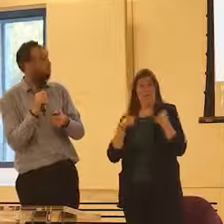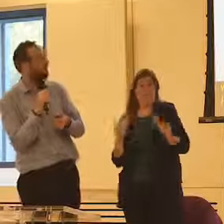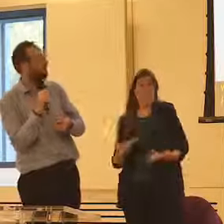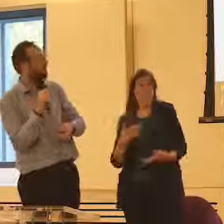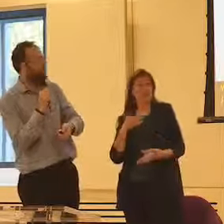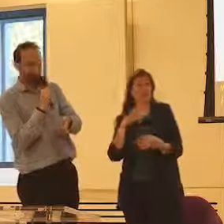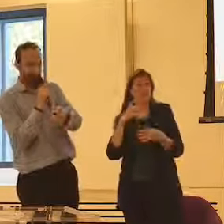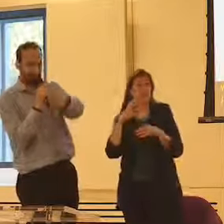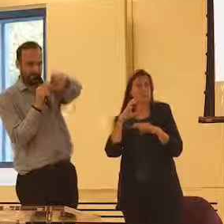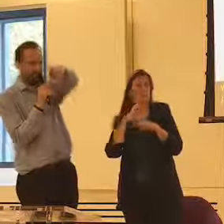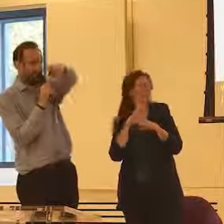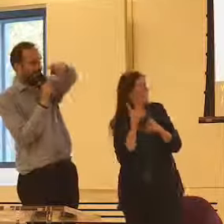What's happened there?